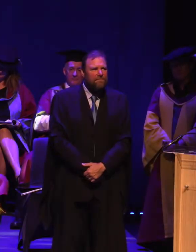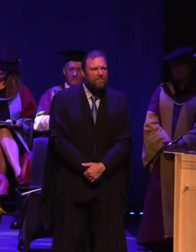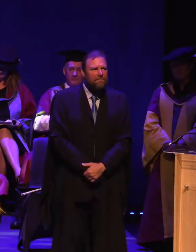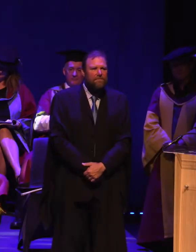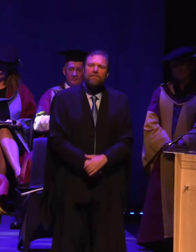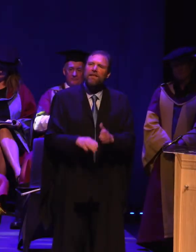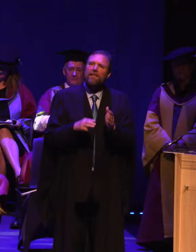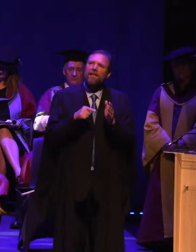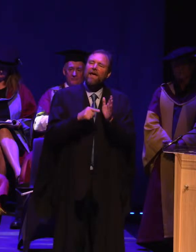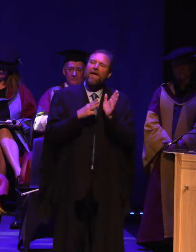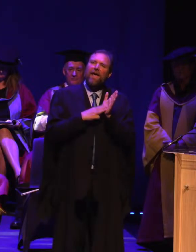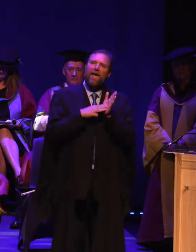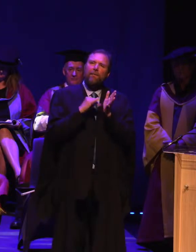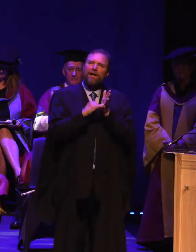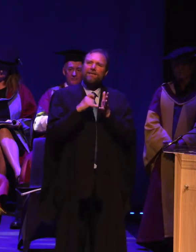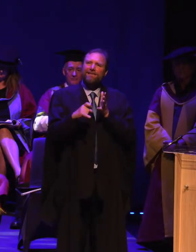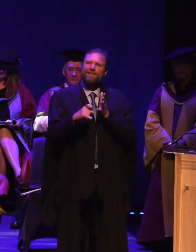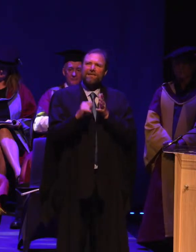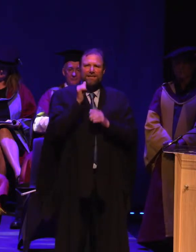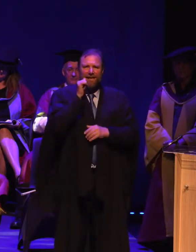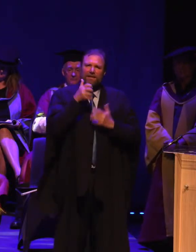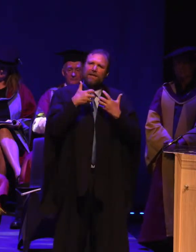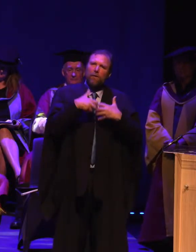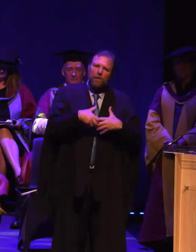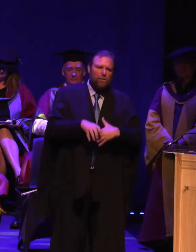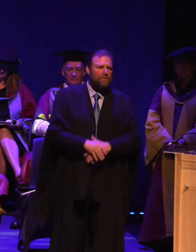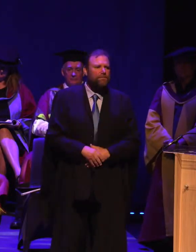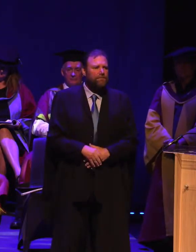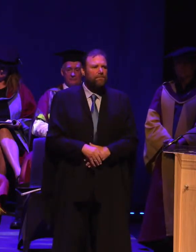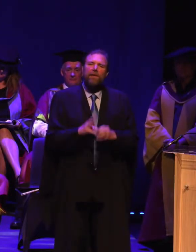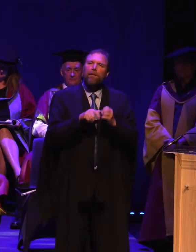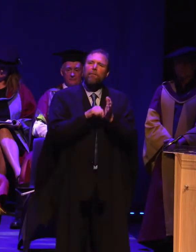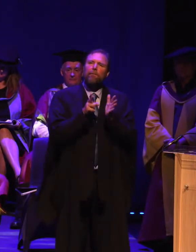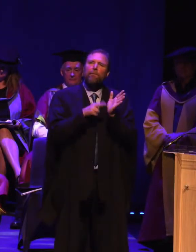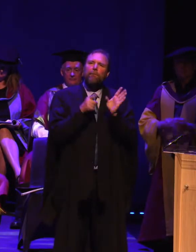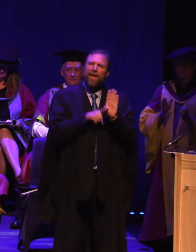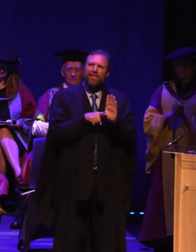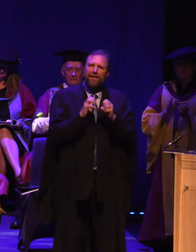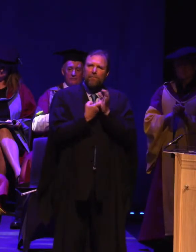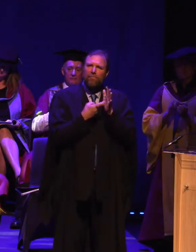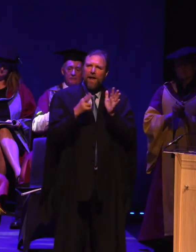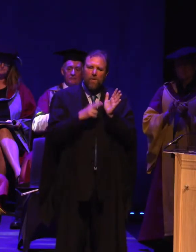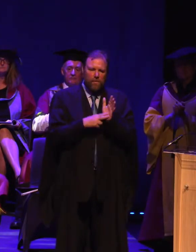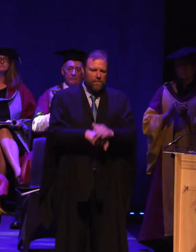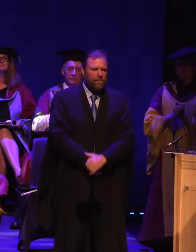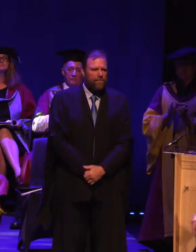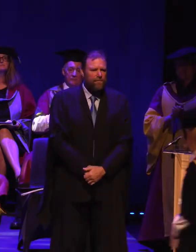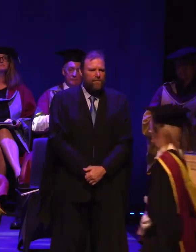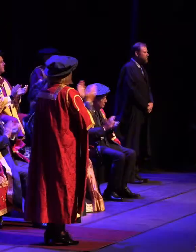The MSc Dental Technology. Bethany Brown.